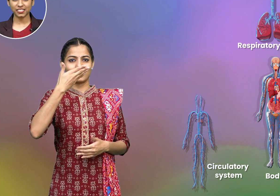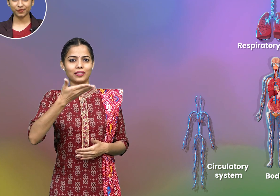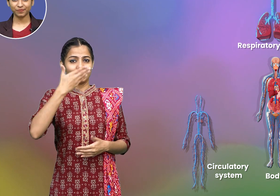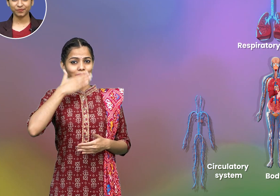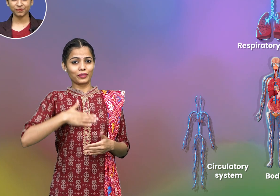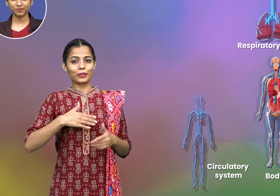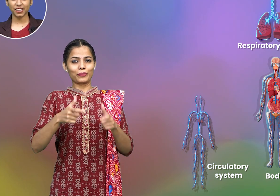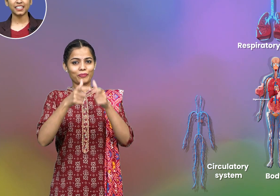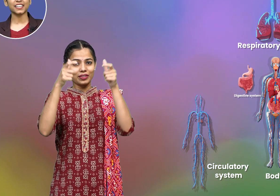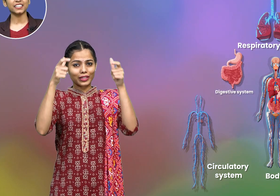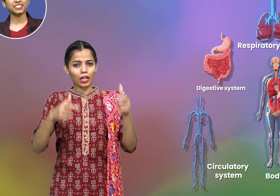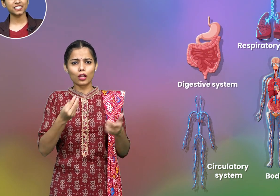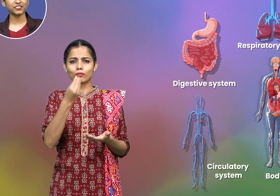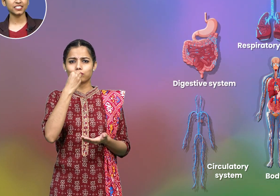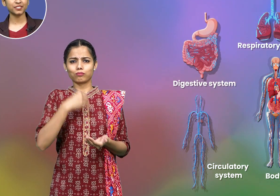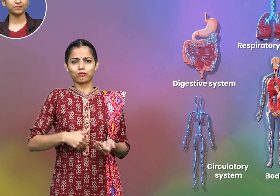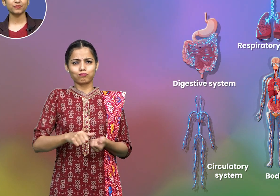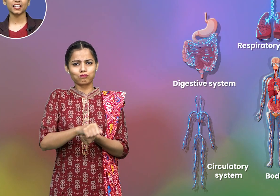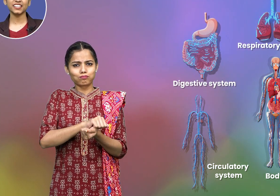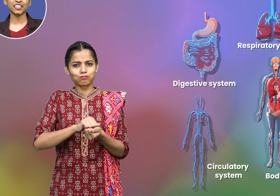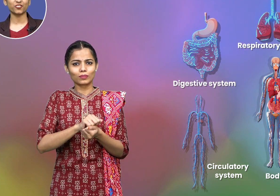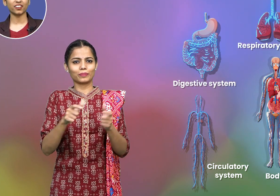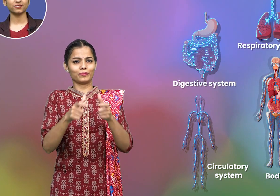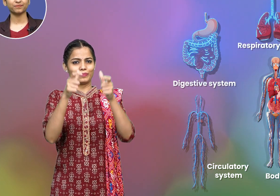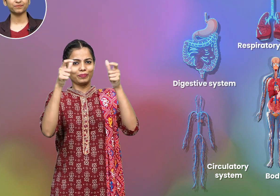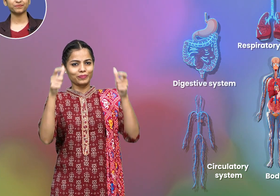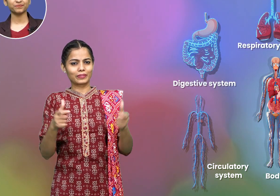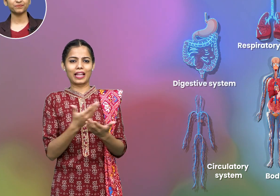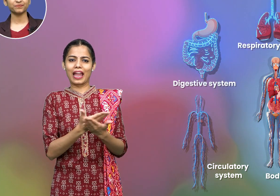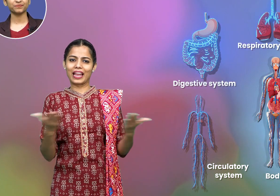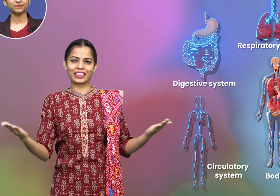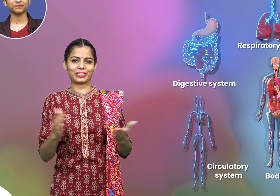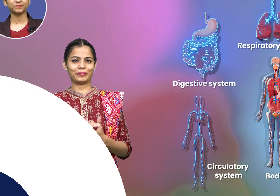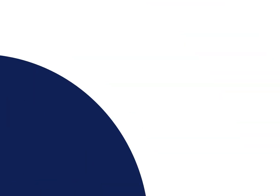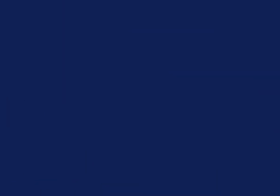respiratory system, digestive system, etc.